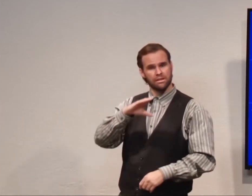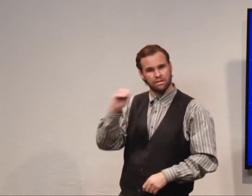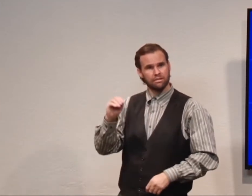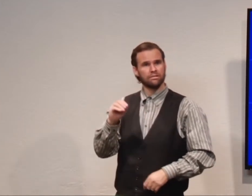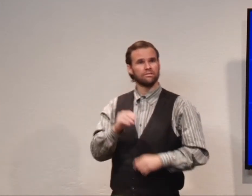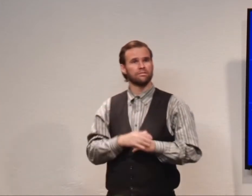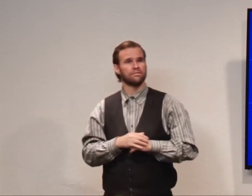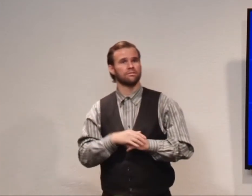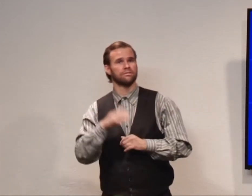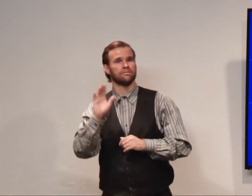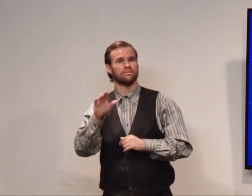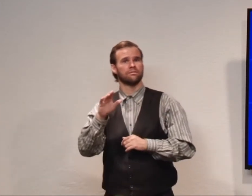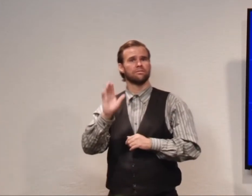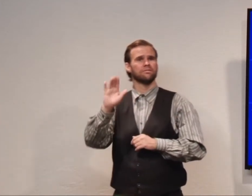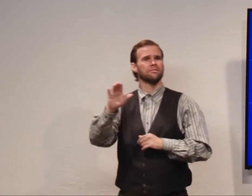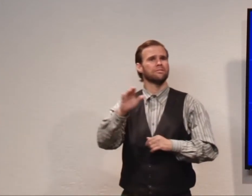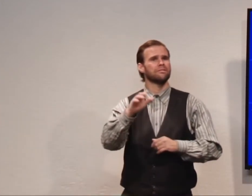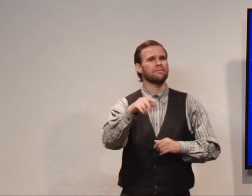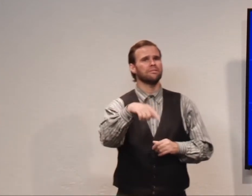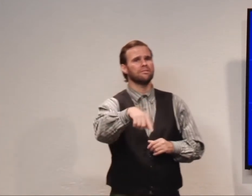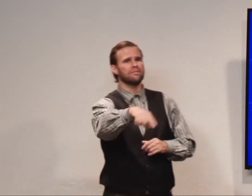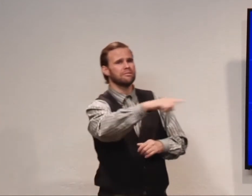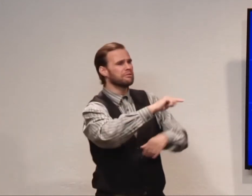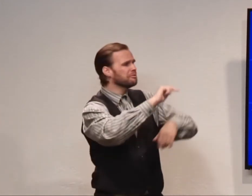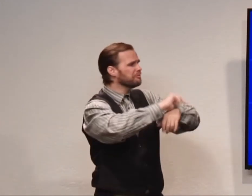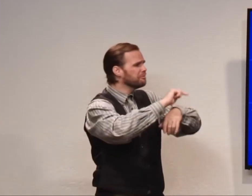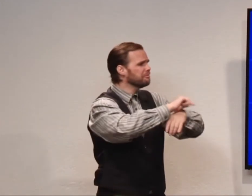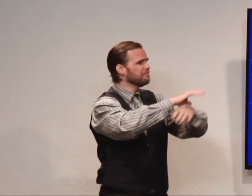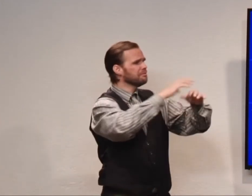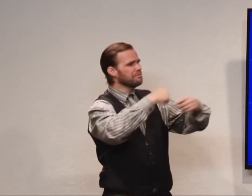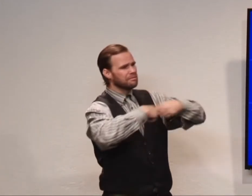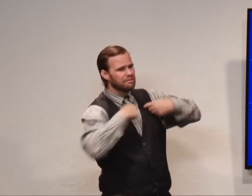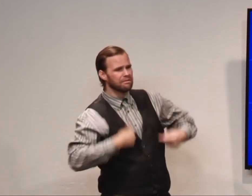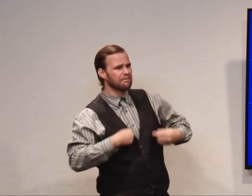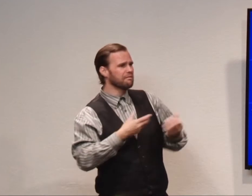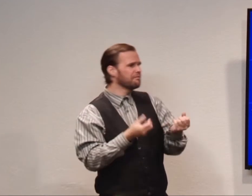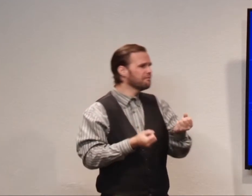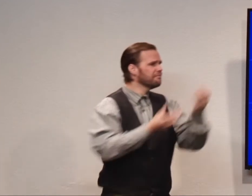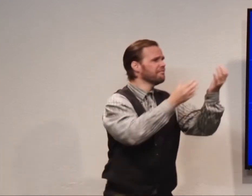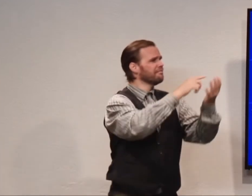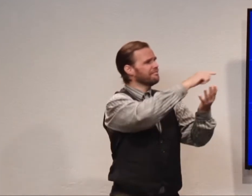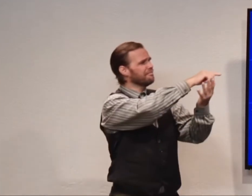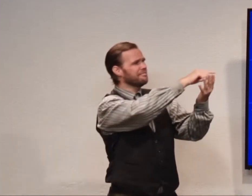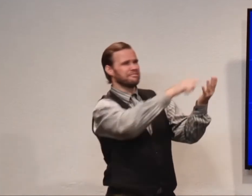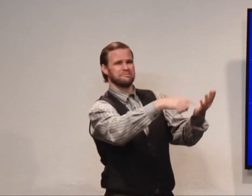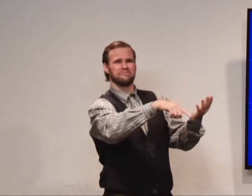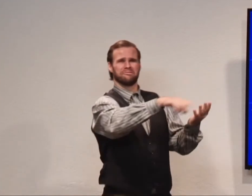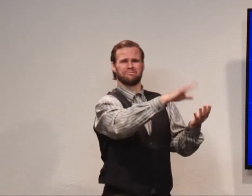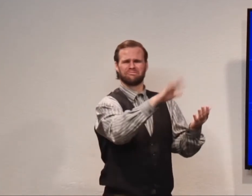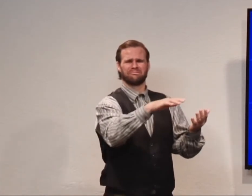Jesus said, I tell you that one greater than the temple is here.